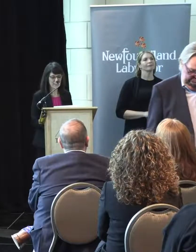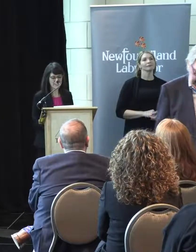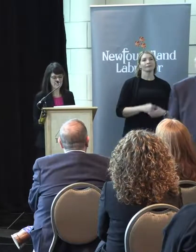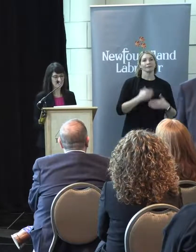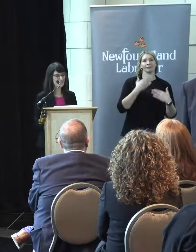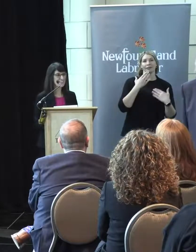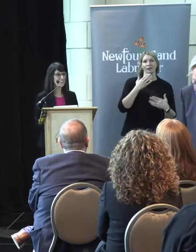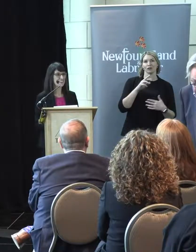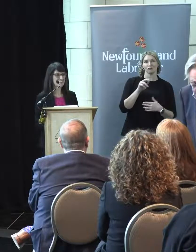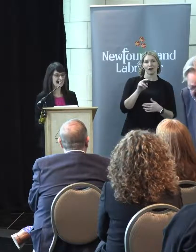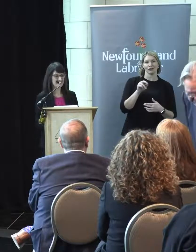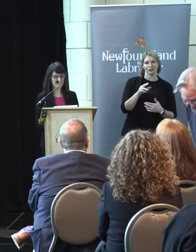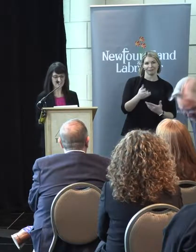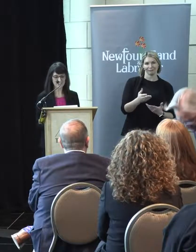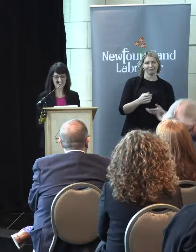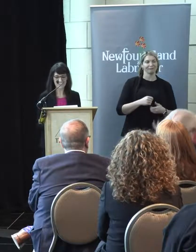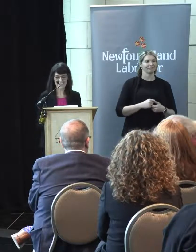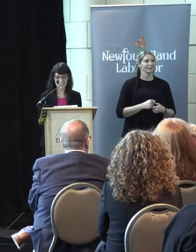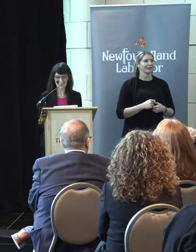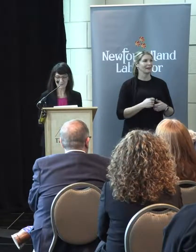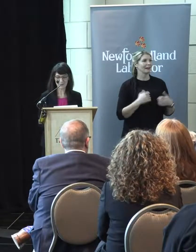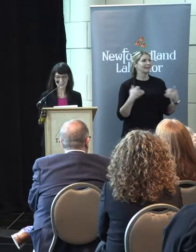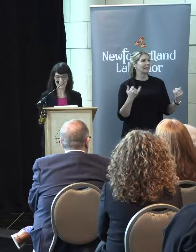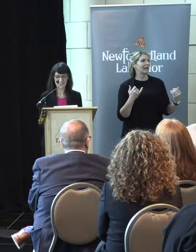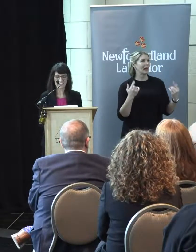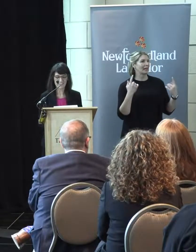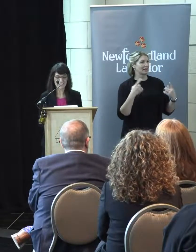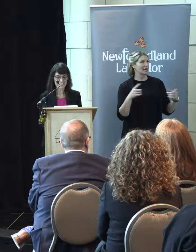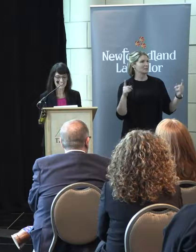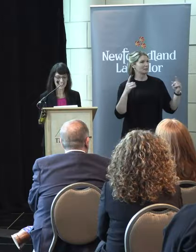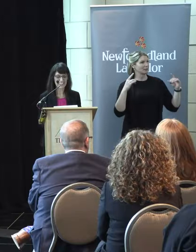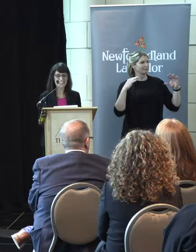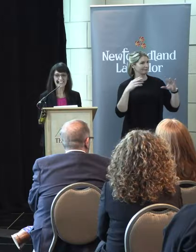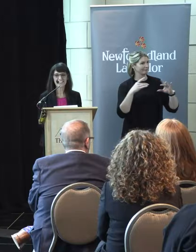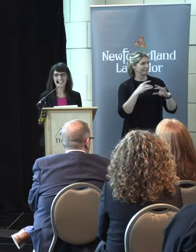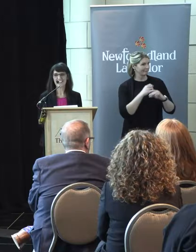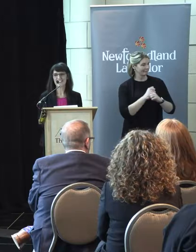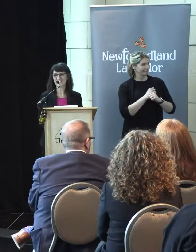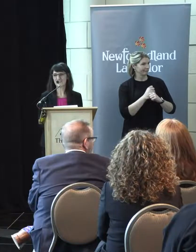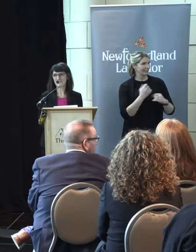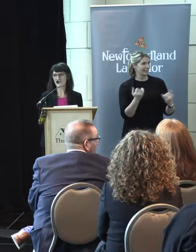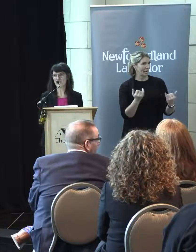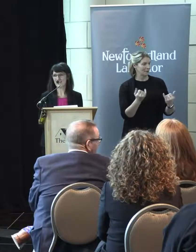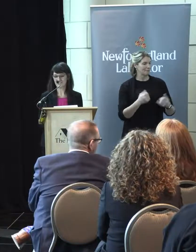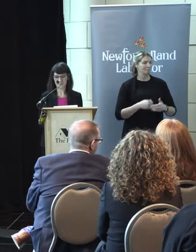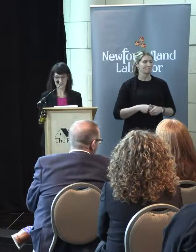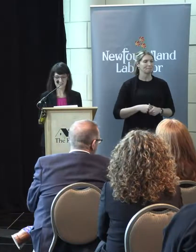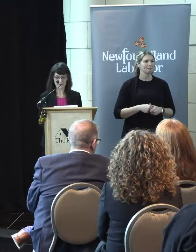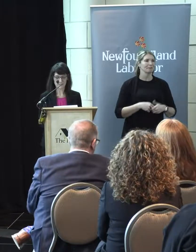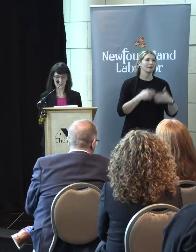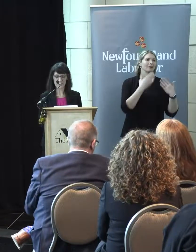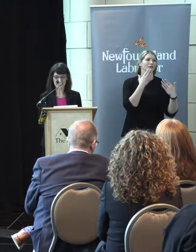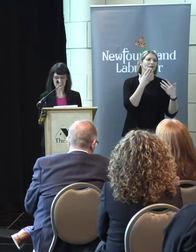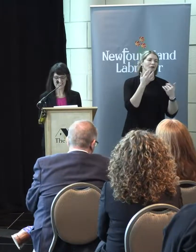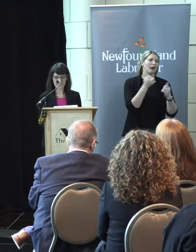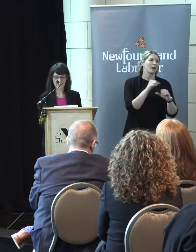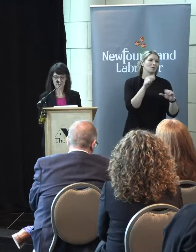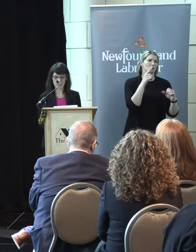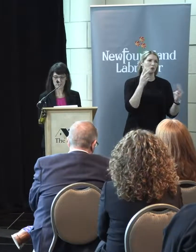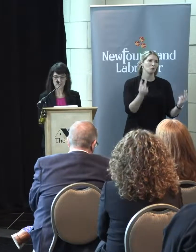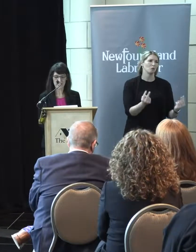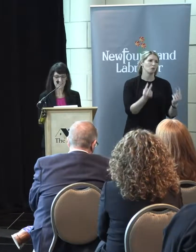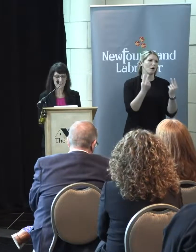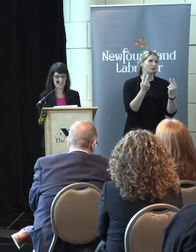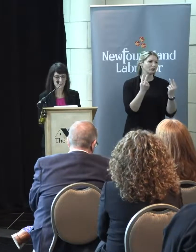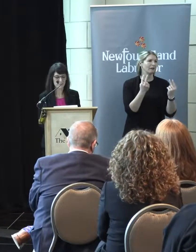Thank you, Roger. So this concludes the launch portion of the event today. Thank you for everyone for joining us here at